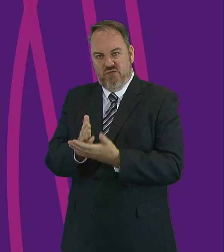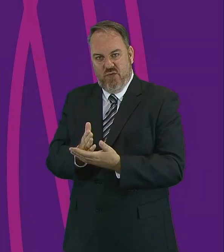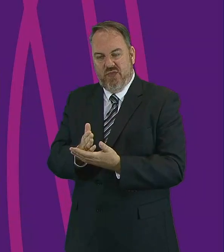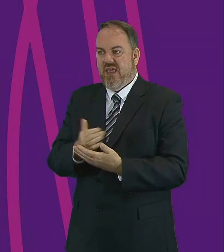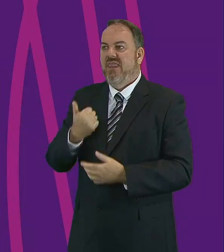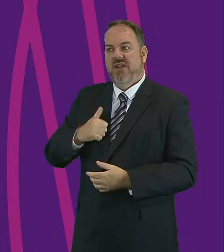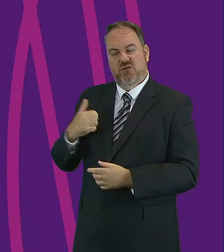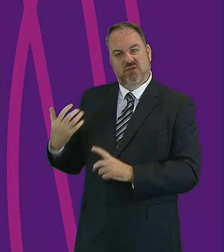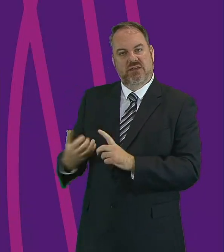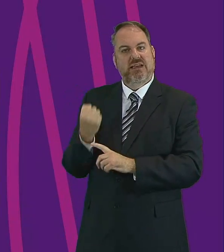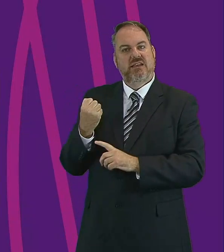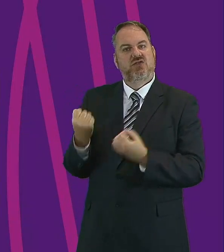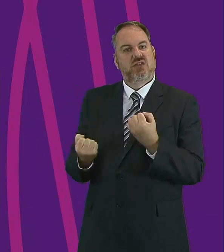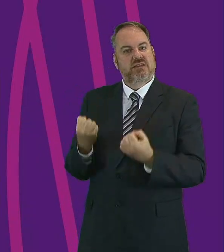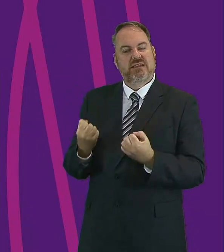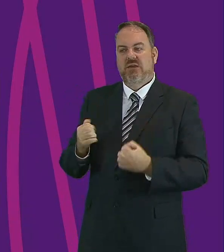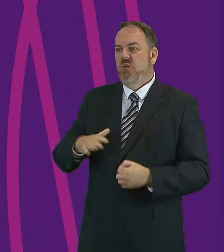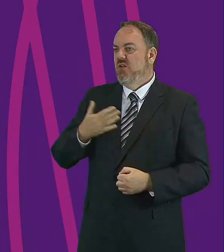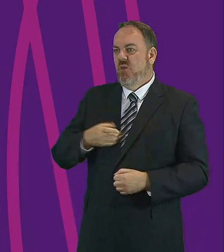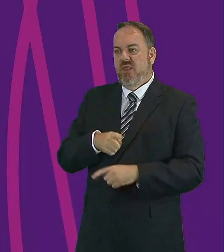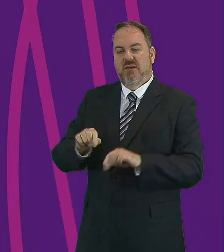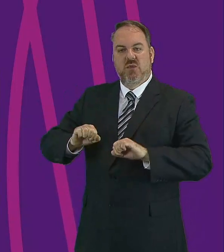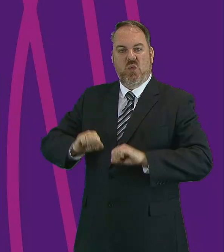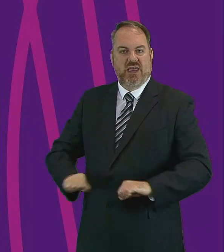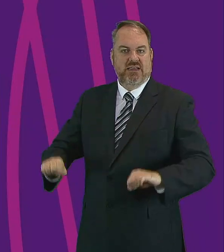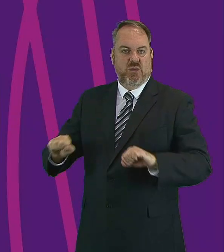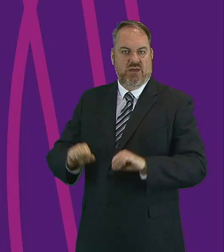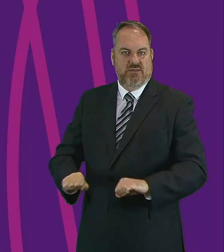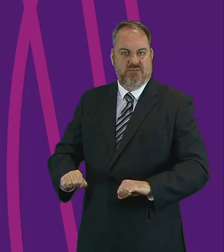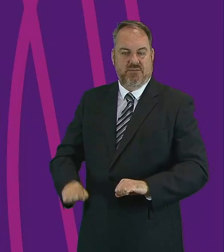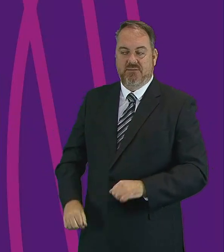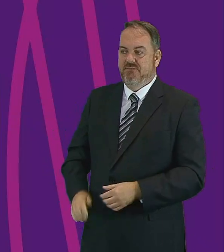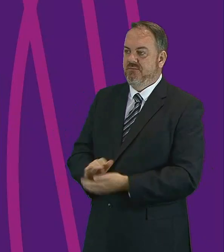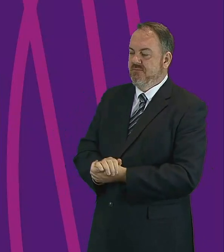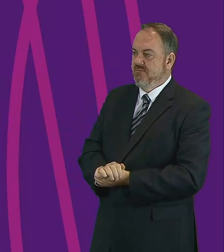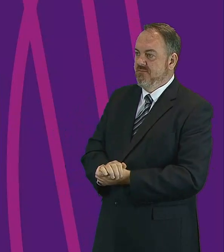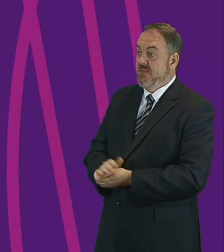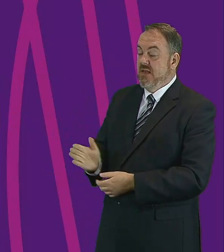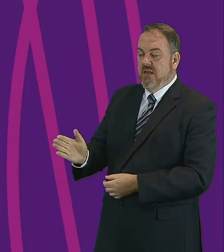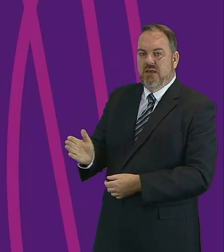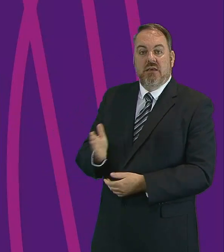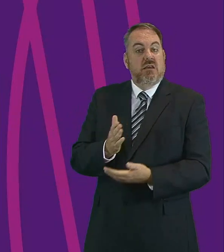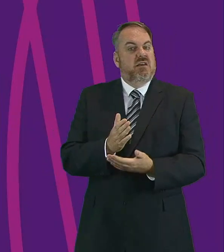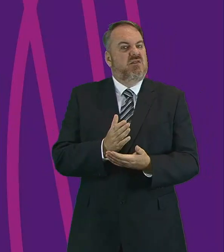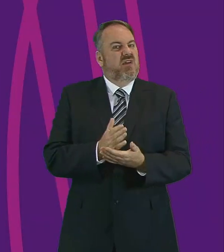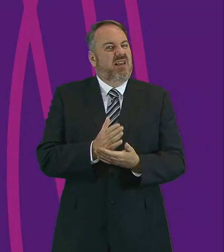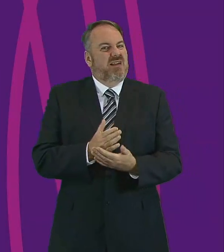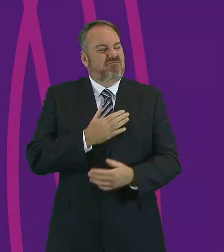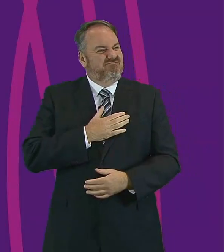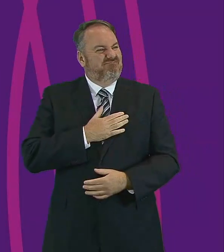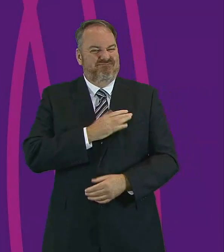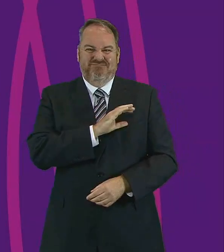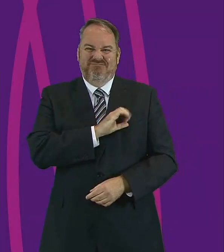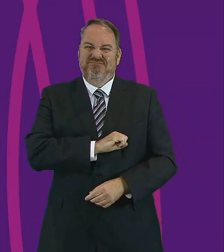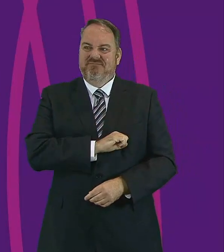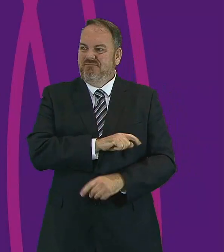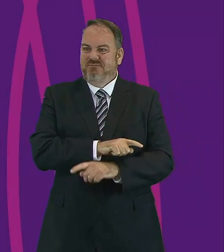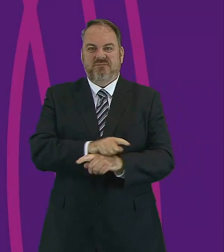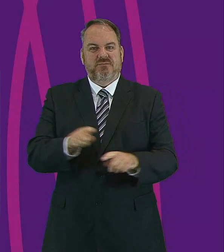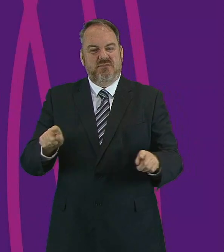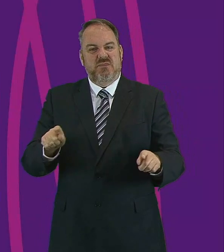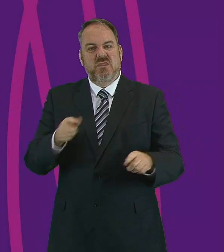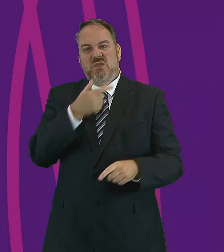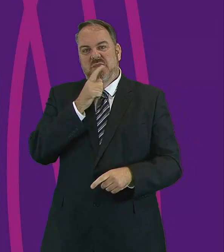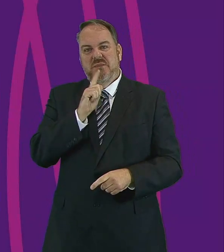and they shouldn't have to wait. First Minister. Well, firstly, my condolences are with everyone who is in